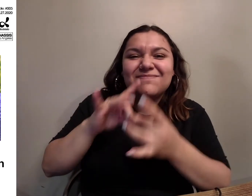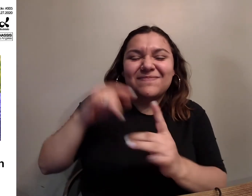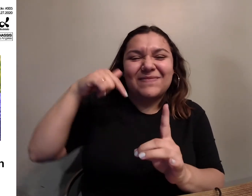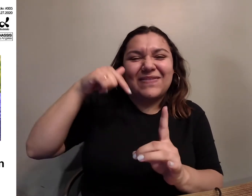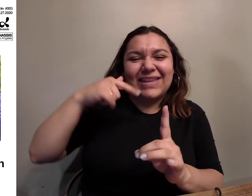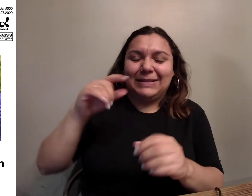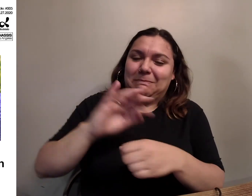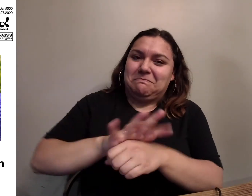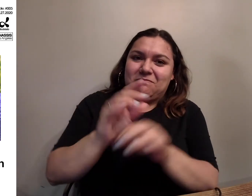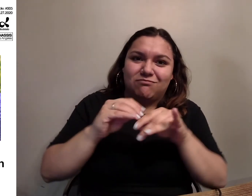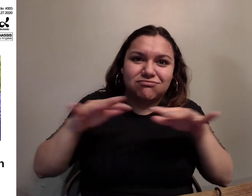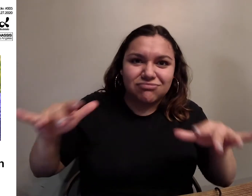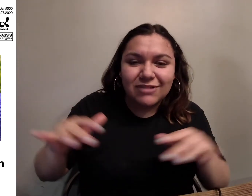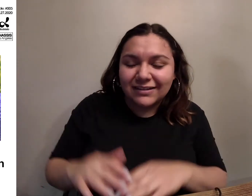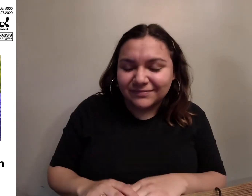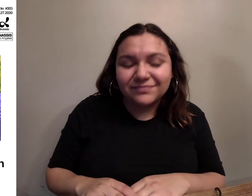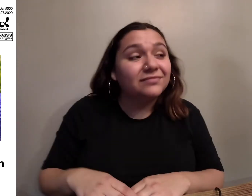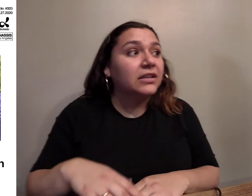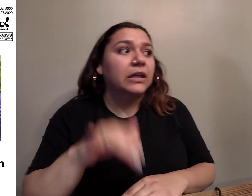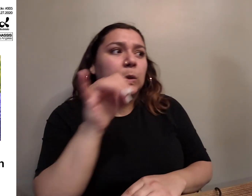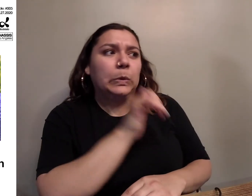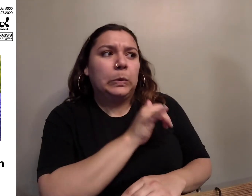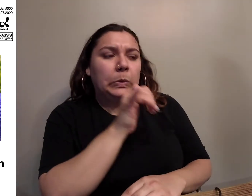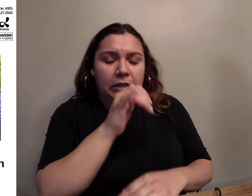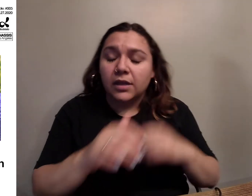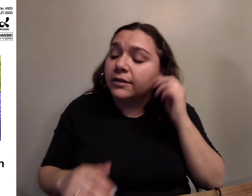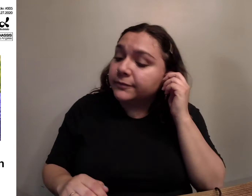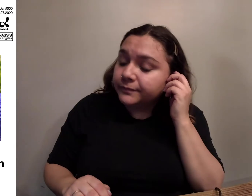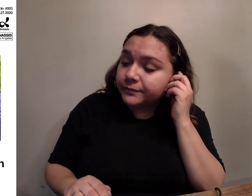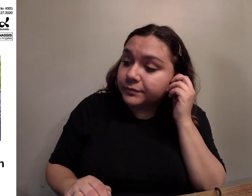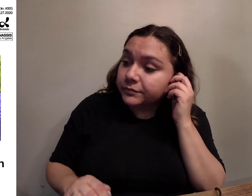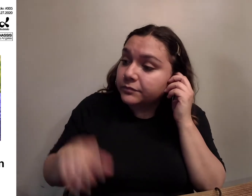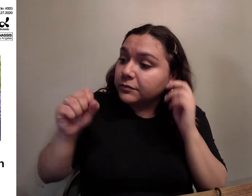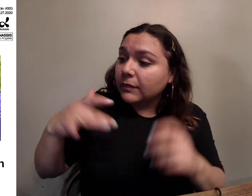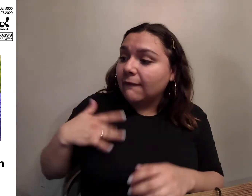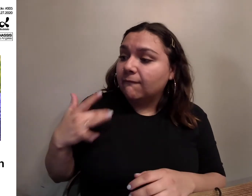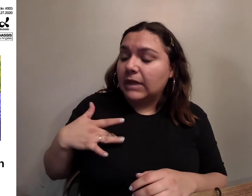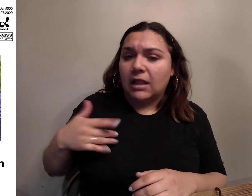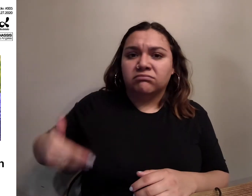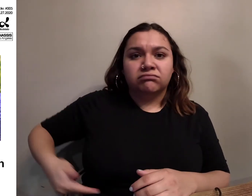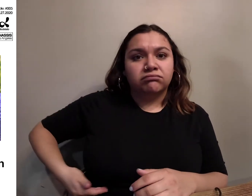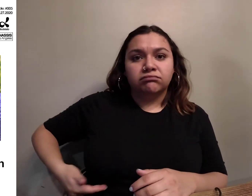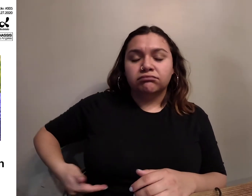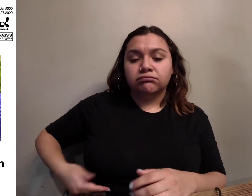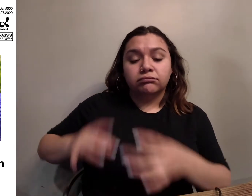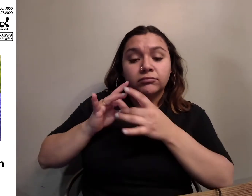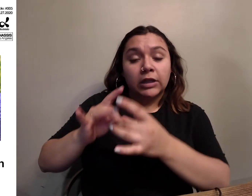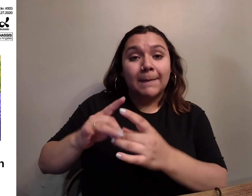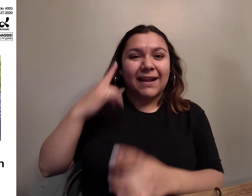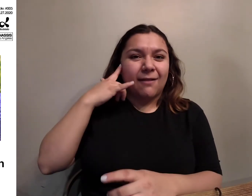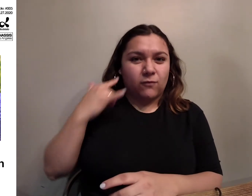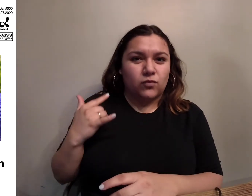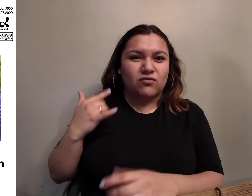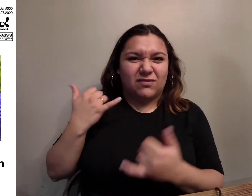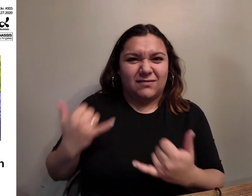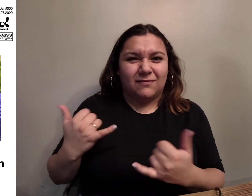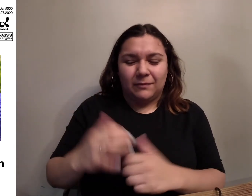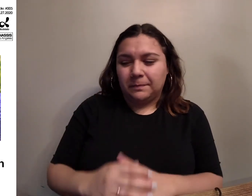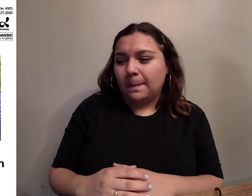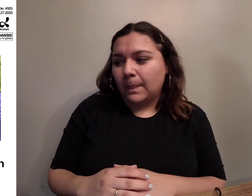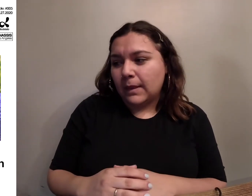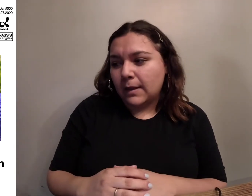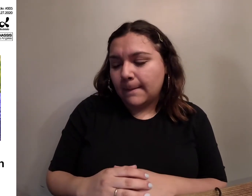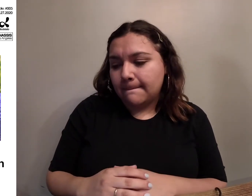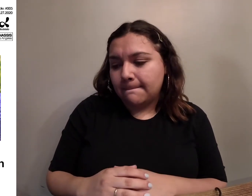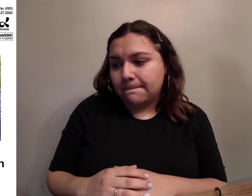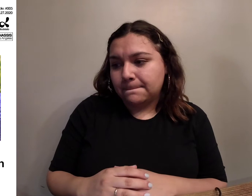of the sower, like goodness me, feeling that I have in my gut, surrounding being in California right now and